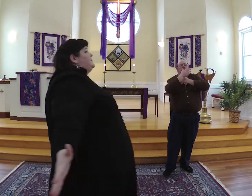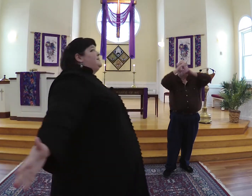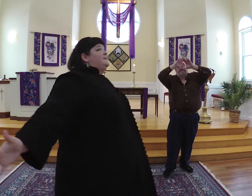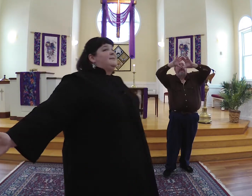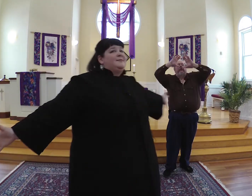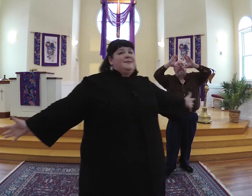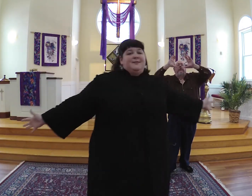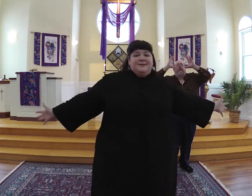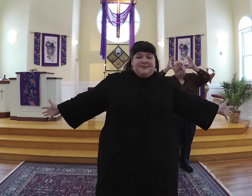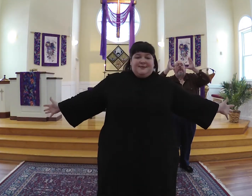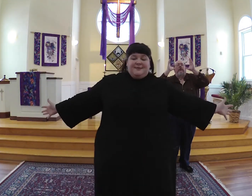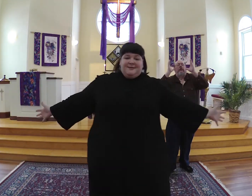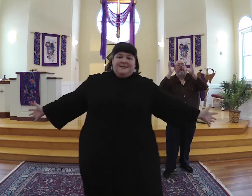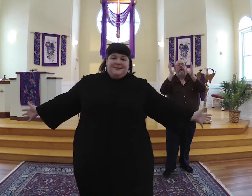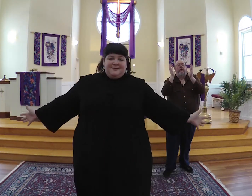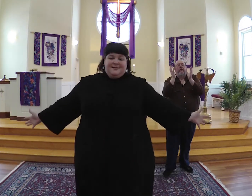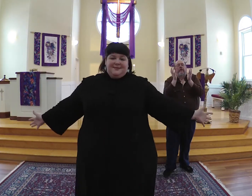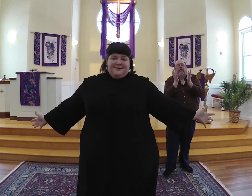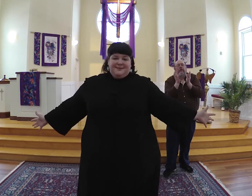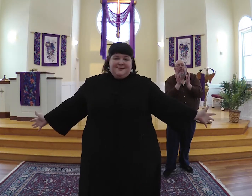world.